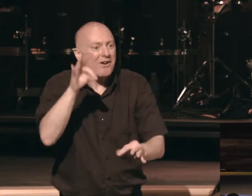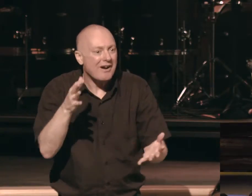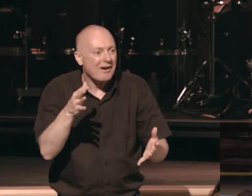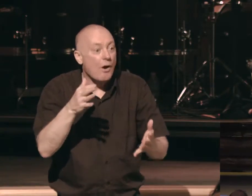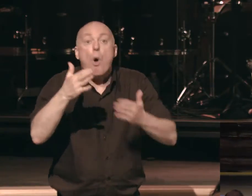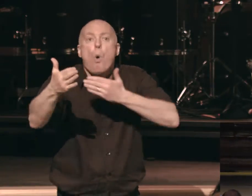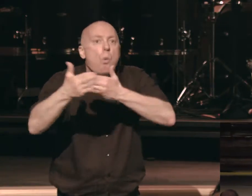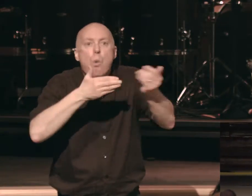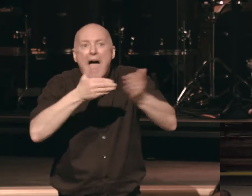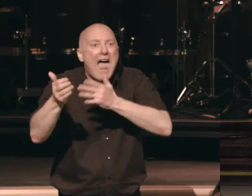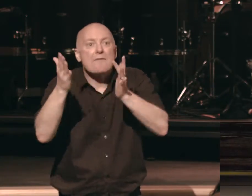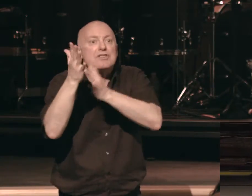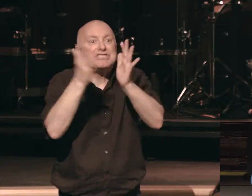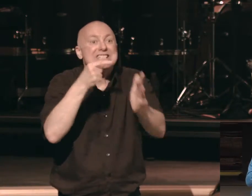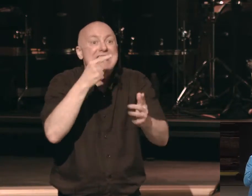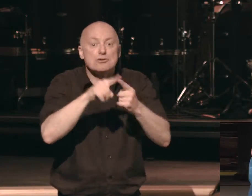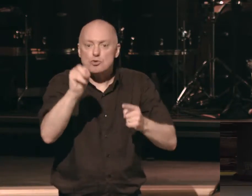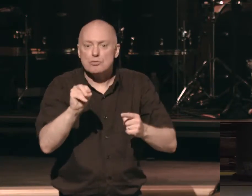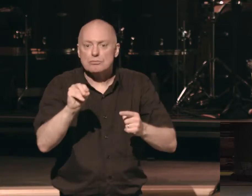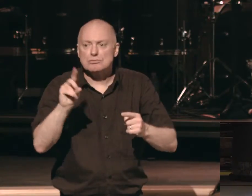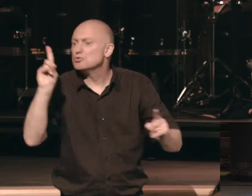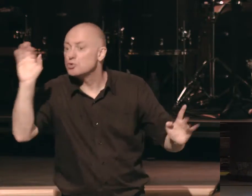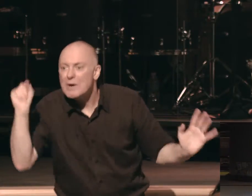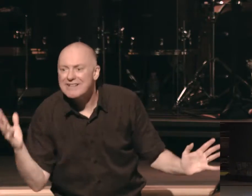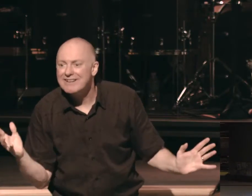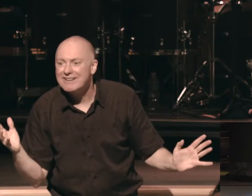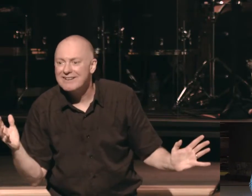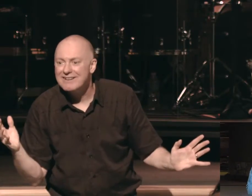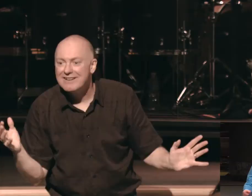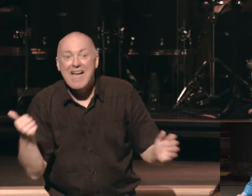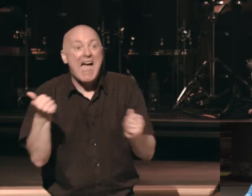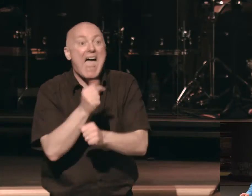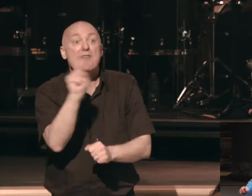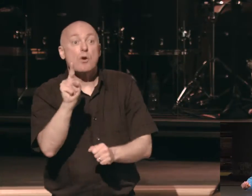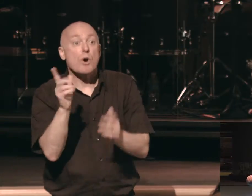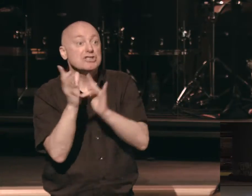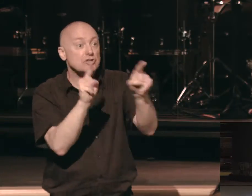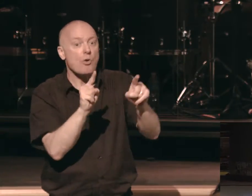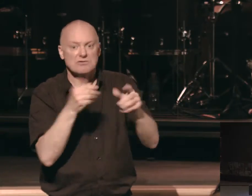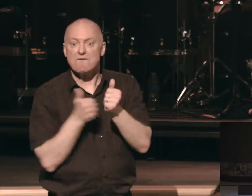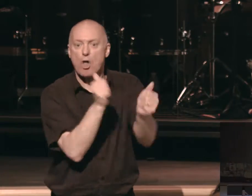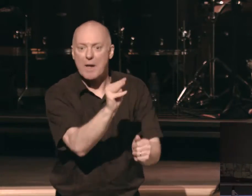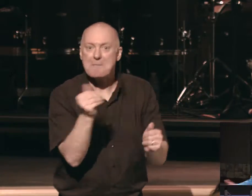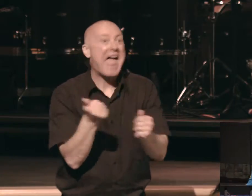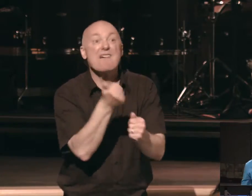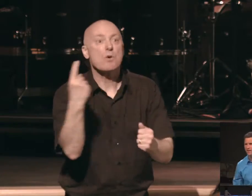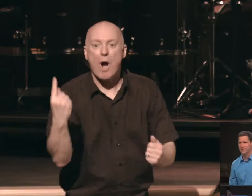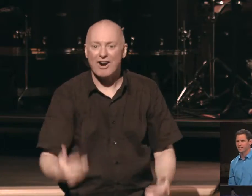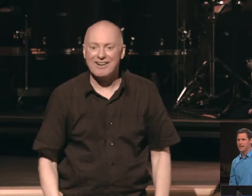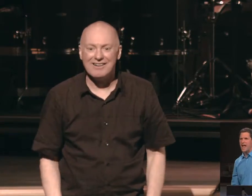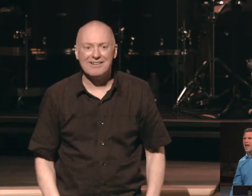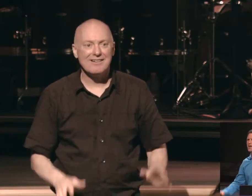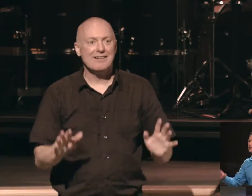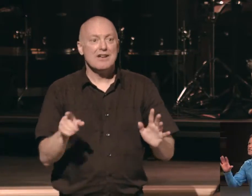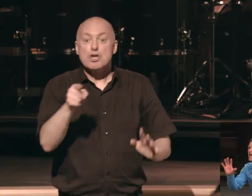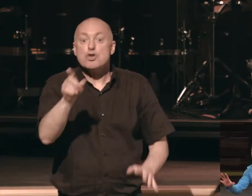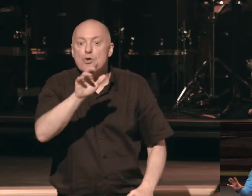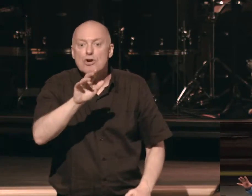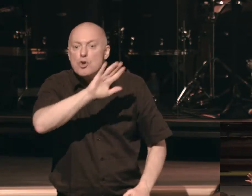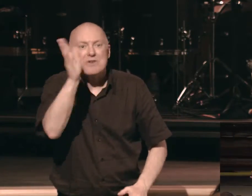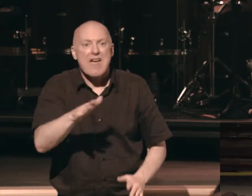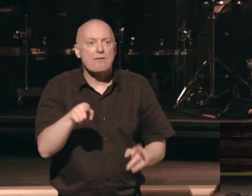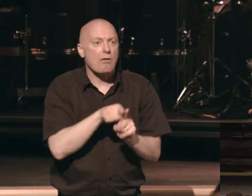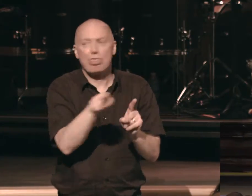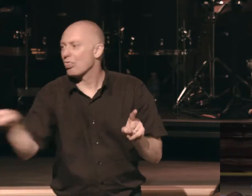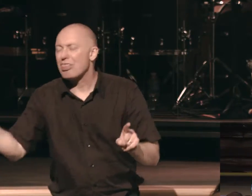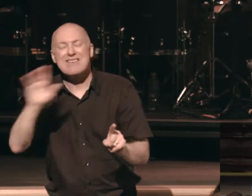dwells in Him. So whatever He says to do, just do it. Everywhere He goes, follow Him. Everywhere. He'll never